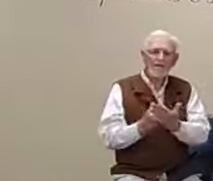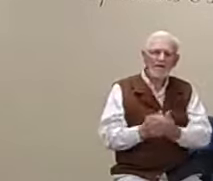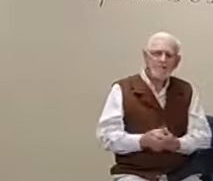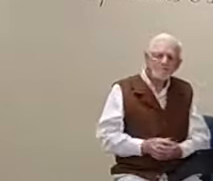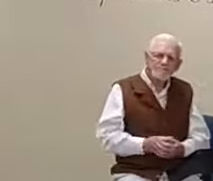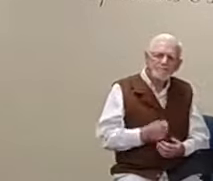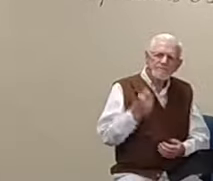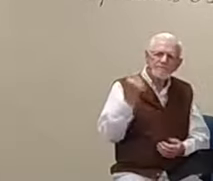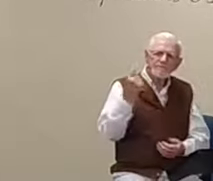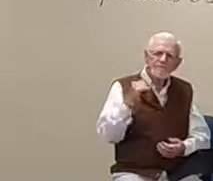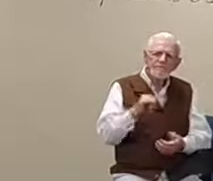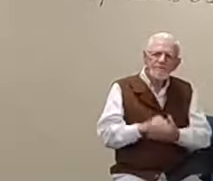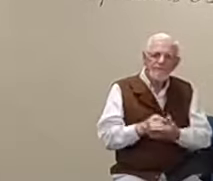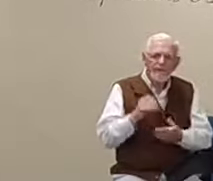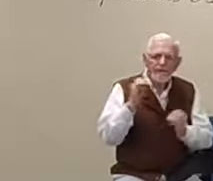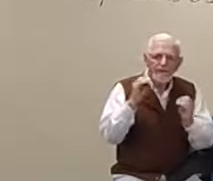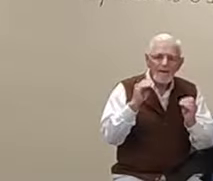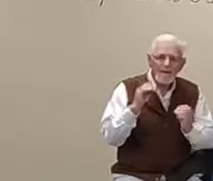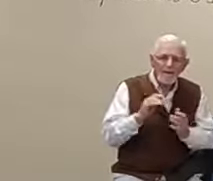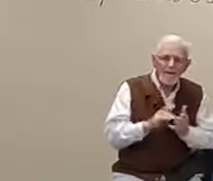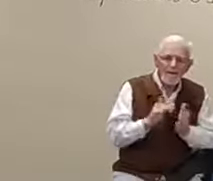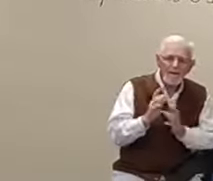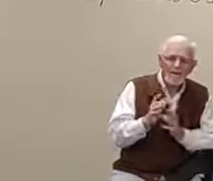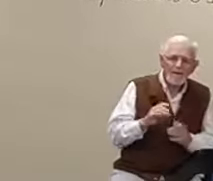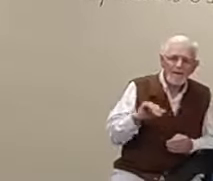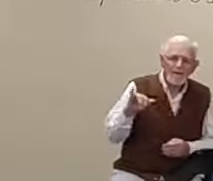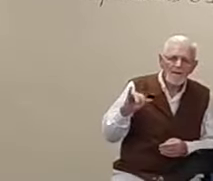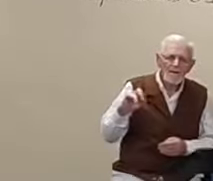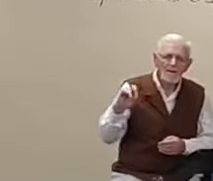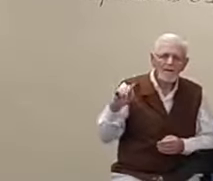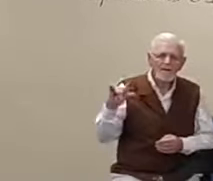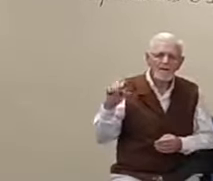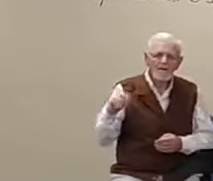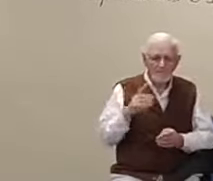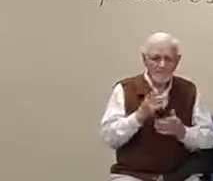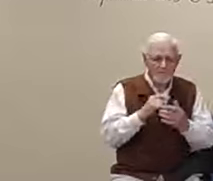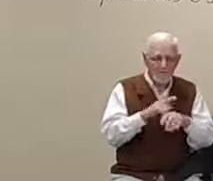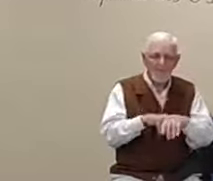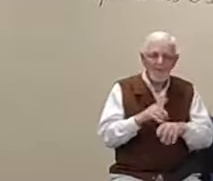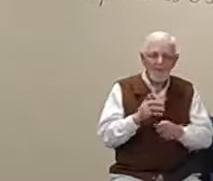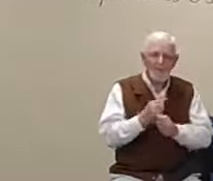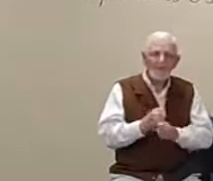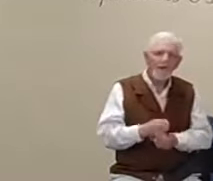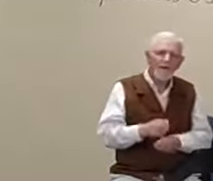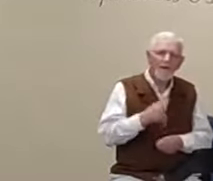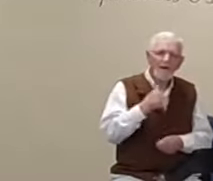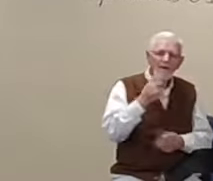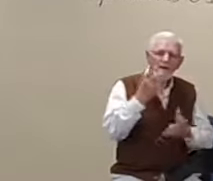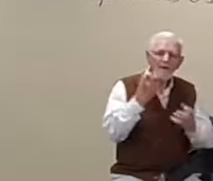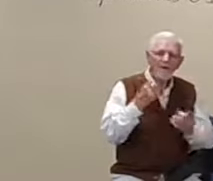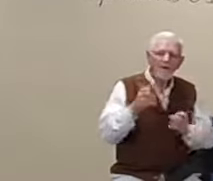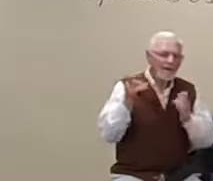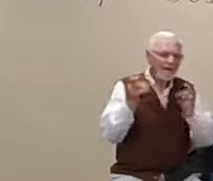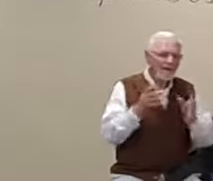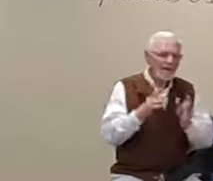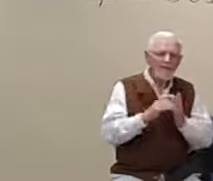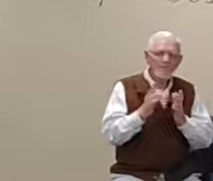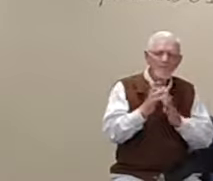You know, teaching in a Bible institute, yeah, there are sometimes I got to the point where it's like, look, I don't want to hate the Bible.